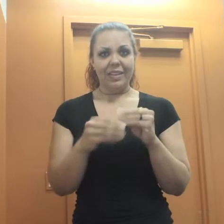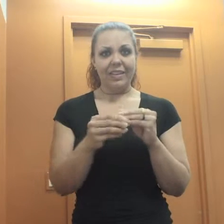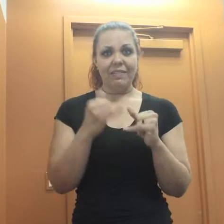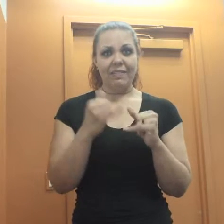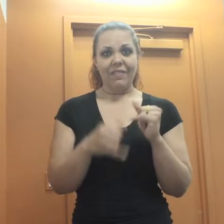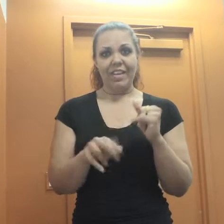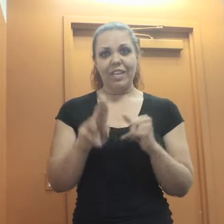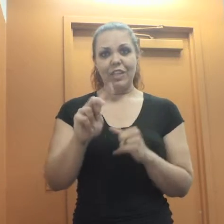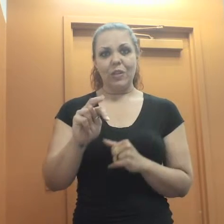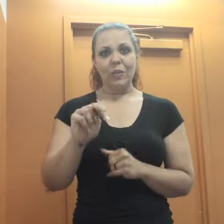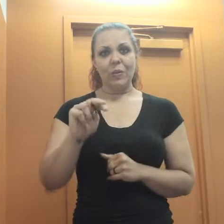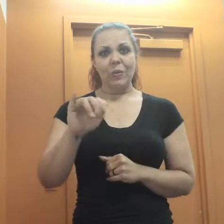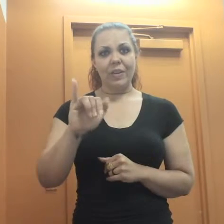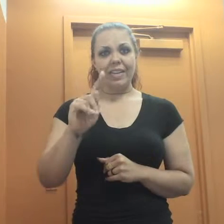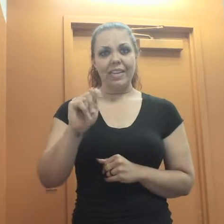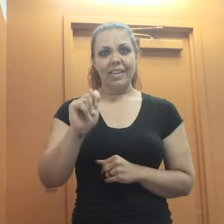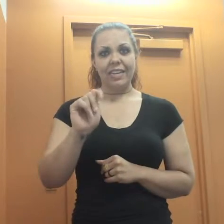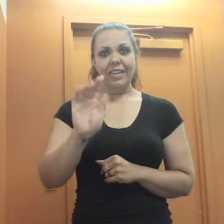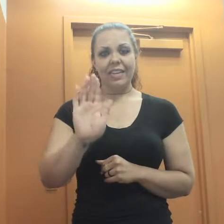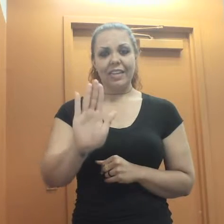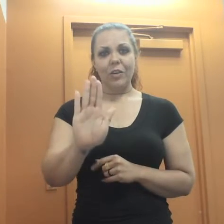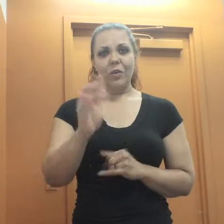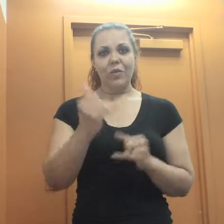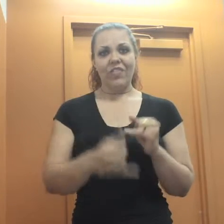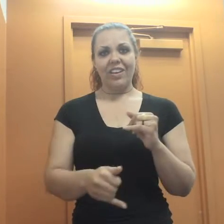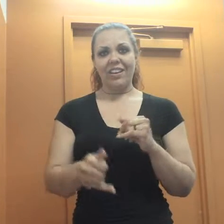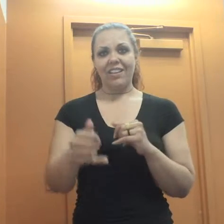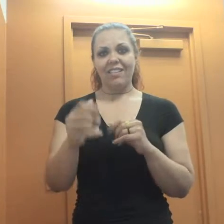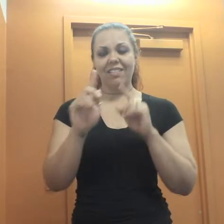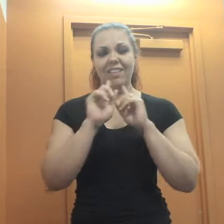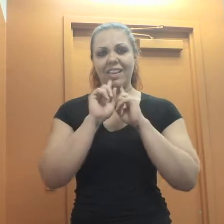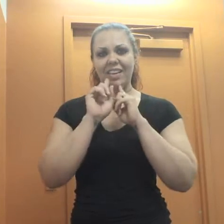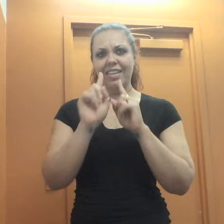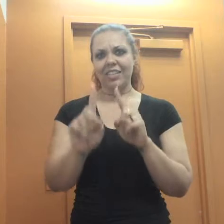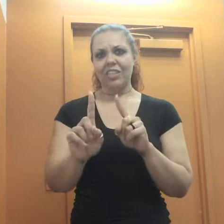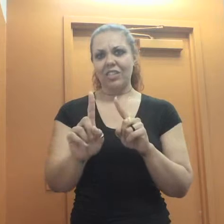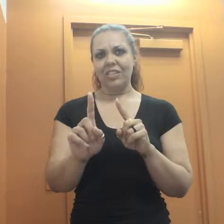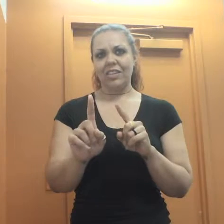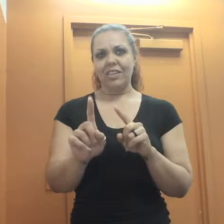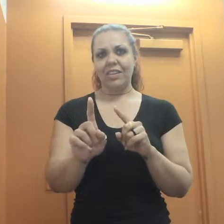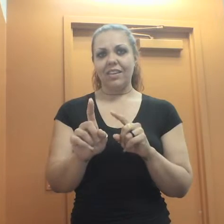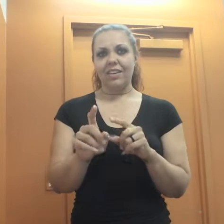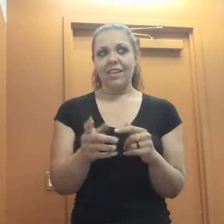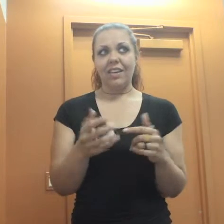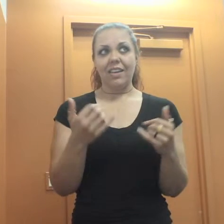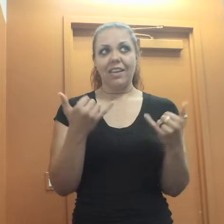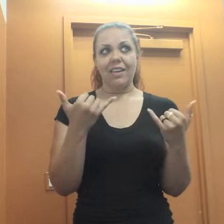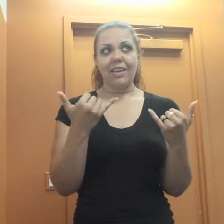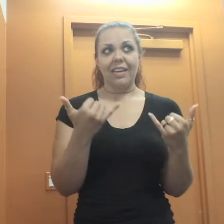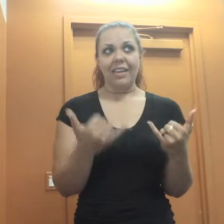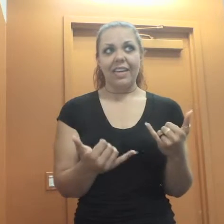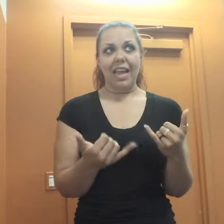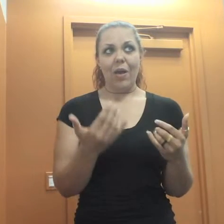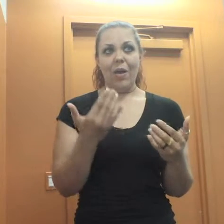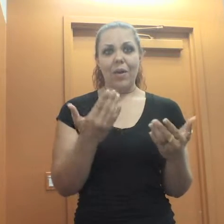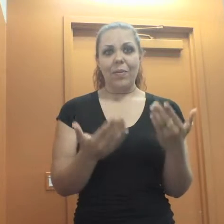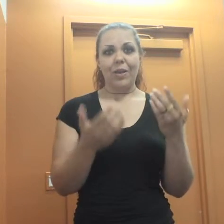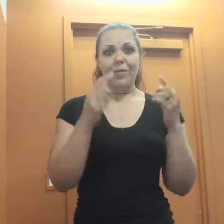answer. So that brings us to another problem. At this point, you may be grinning like the proverbial Cheshire